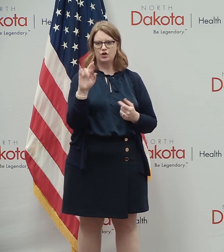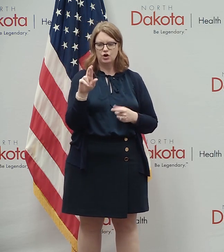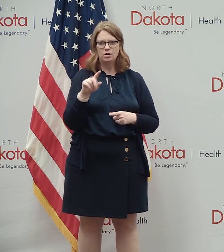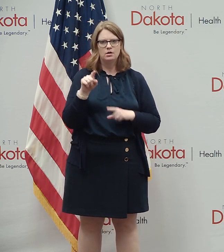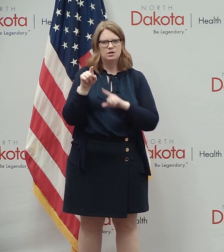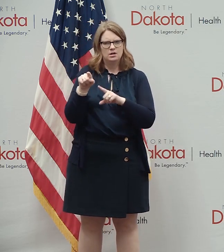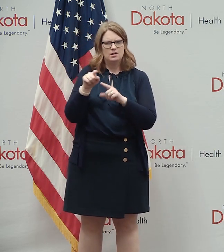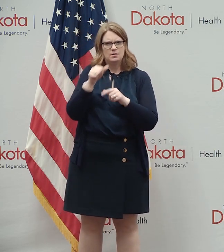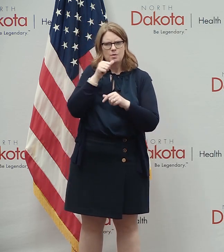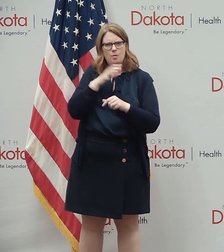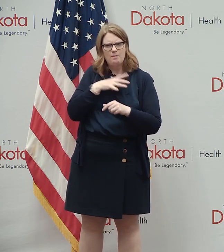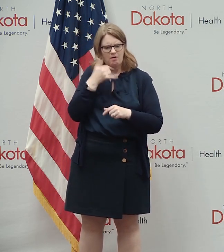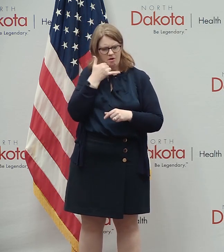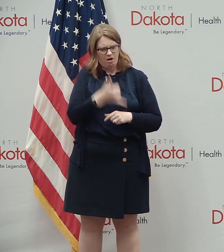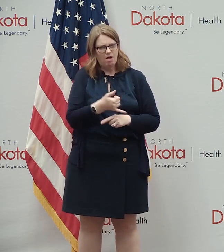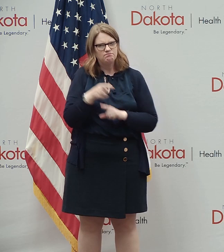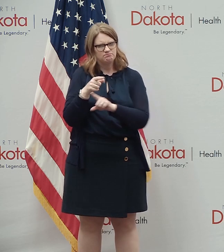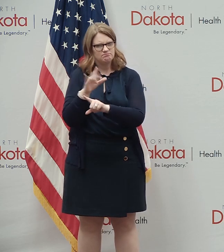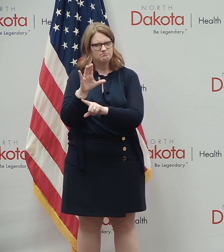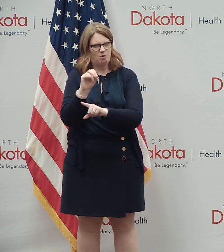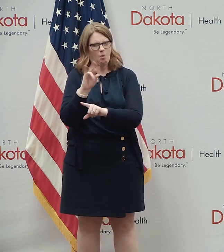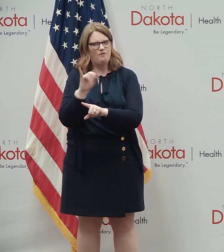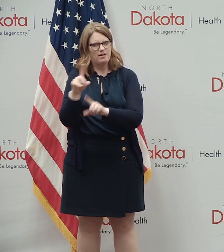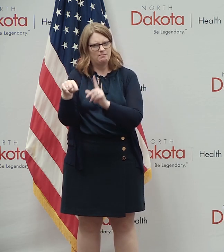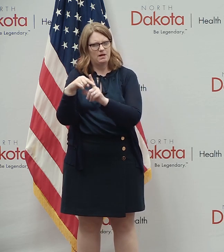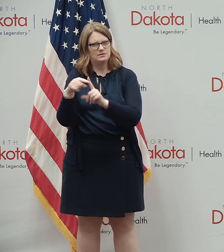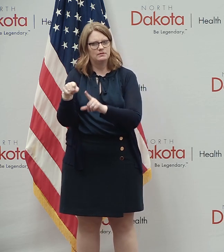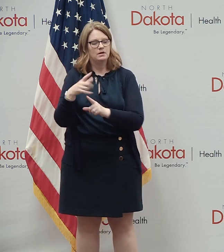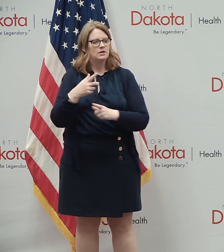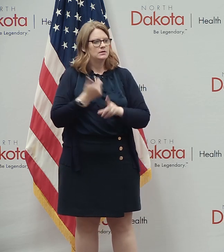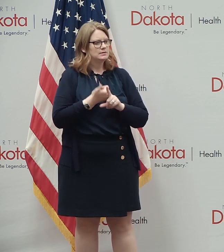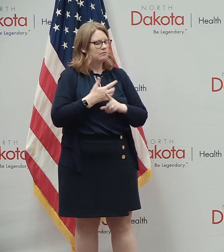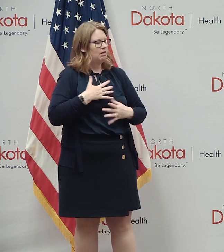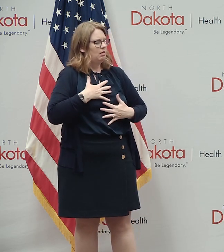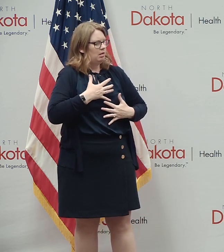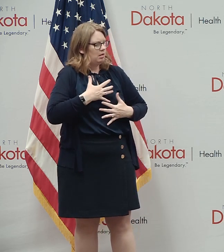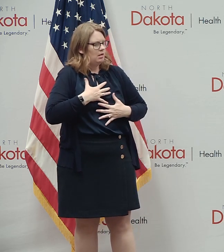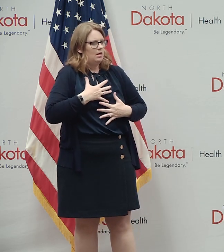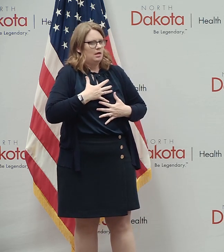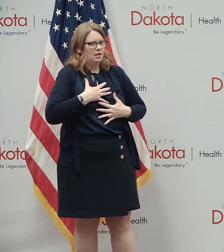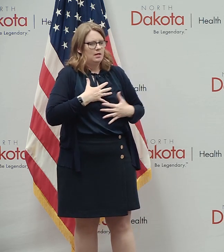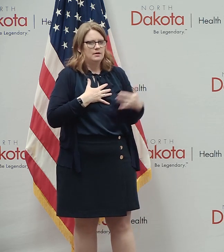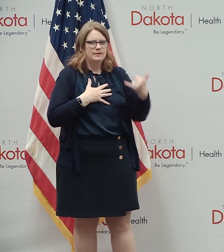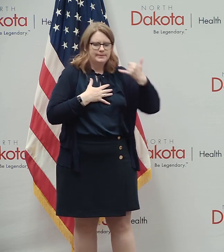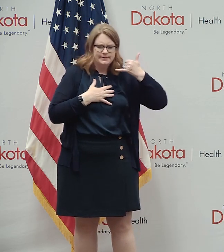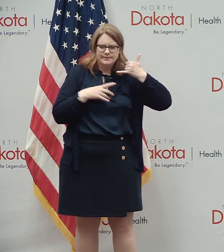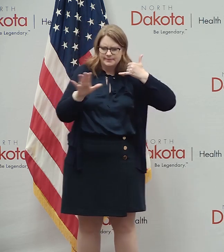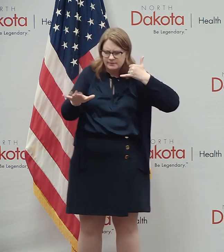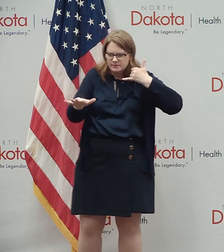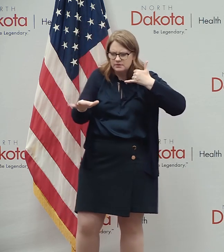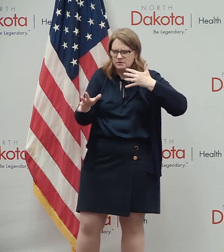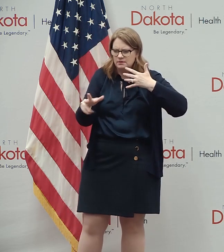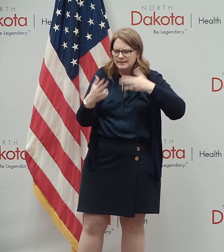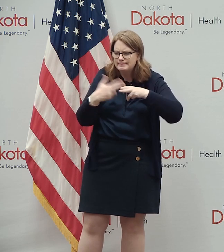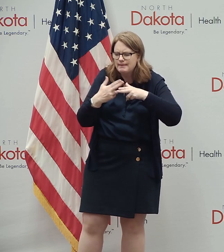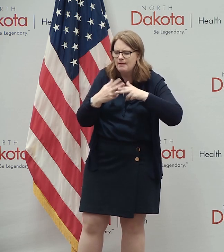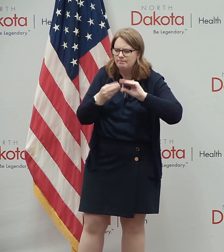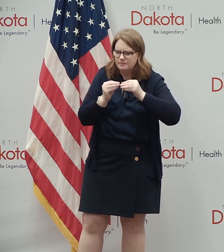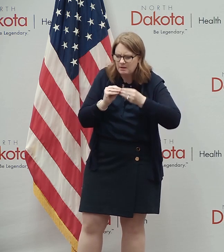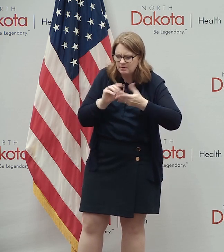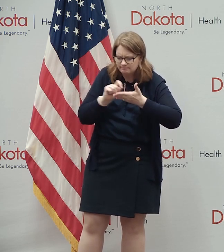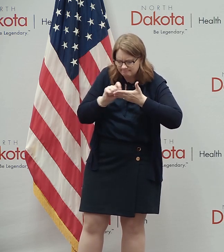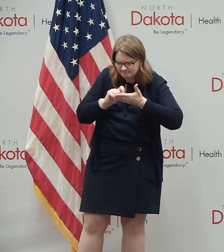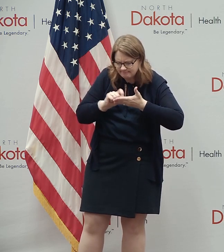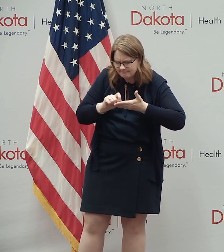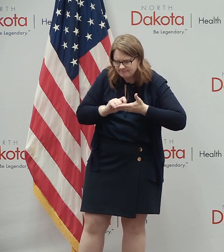COVID positive and was developing extreme shortness of breath. Sherry was able to get her name and number before she